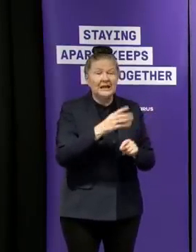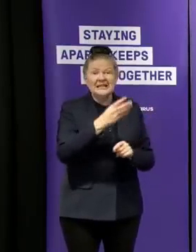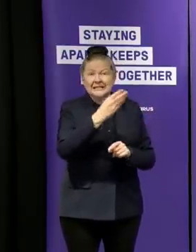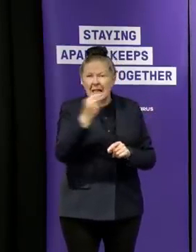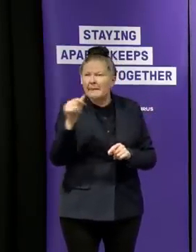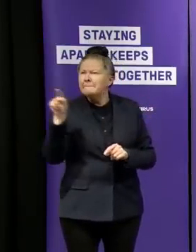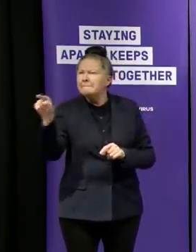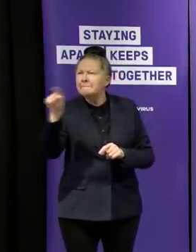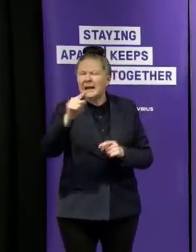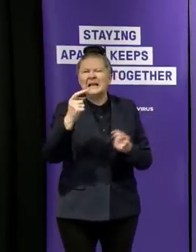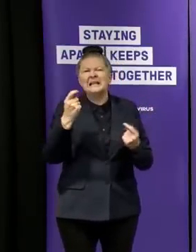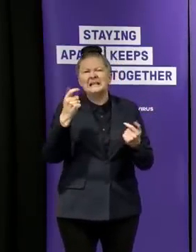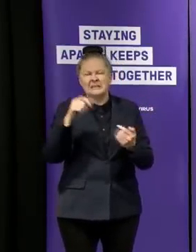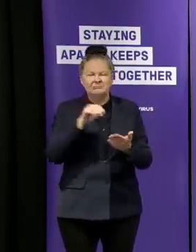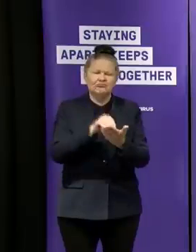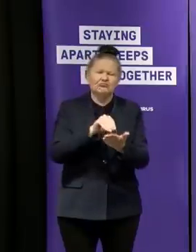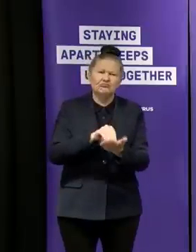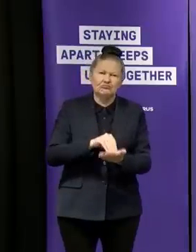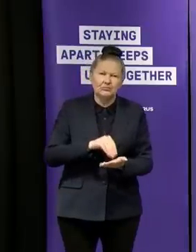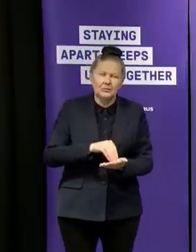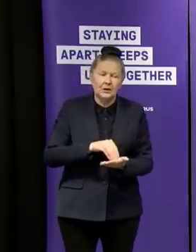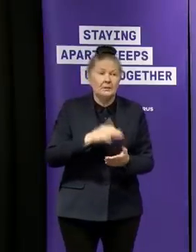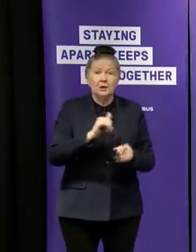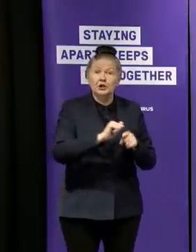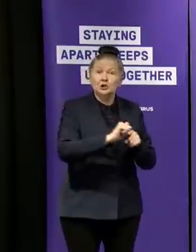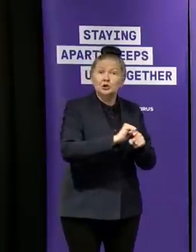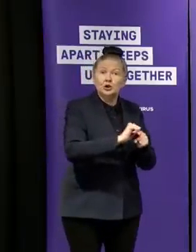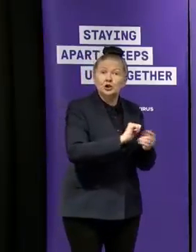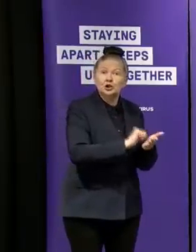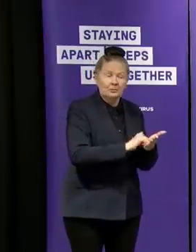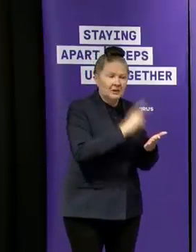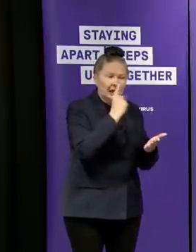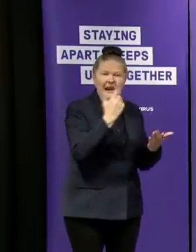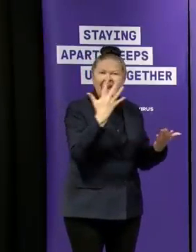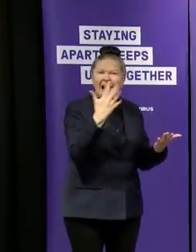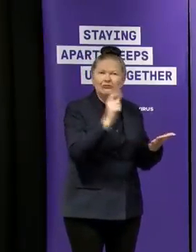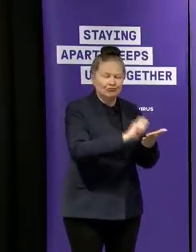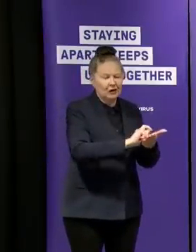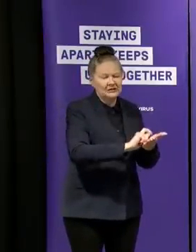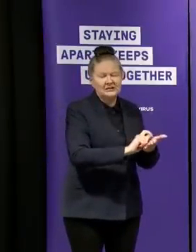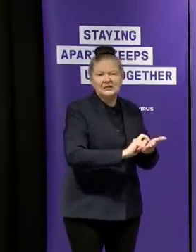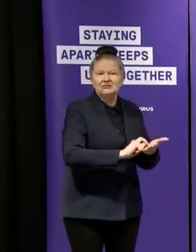others. Whether it's just a shoe shop might be able to do the handwritten thing.